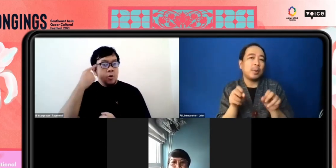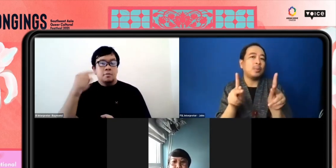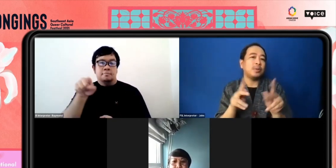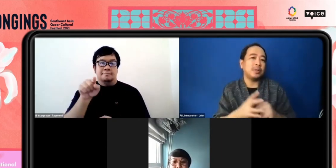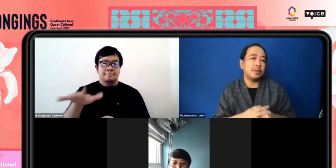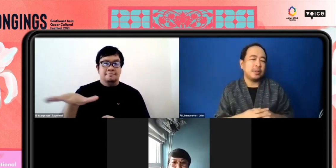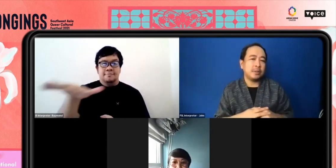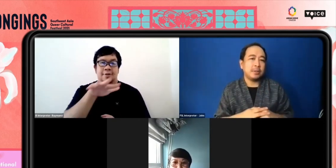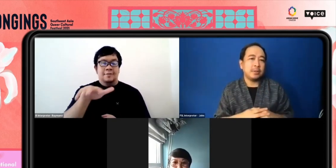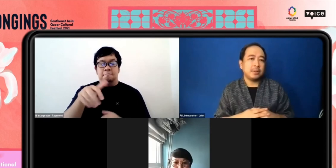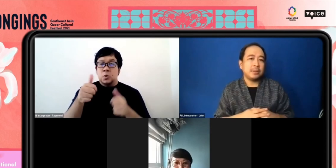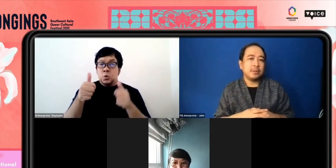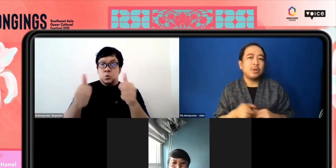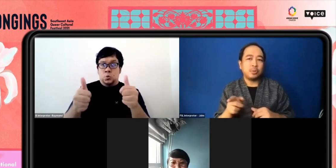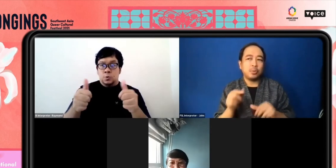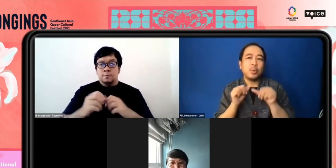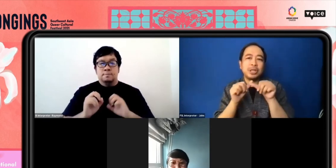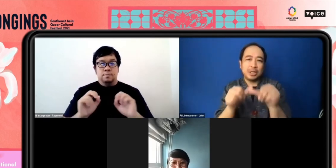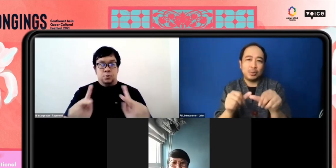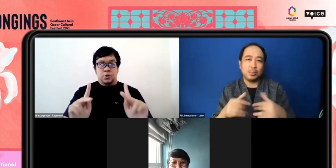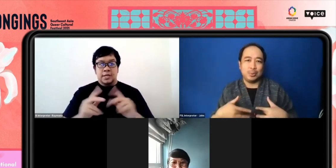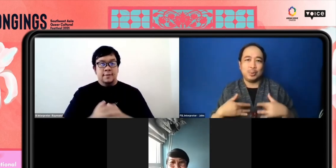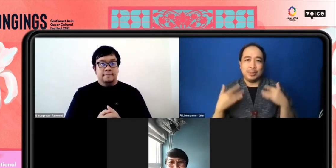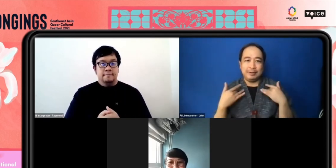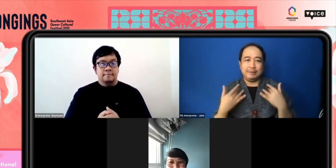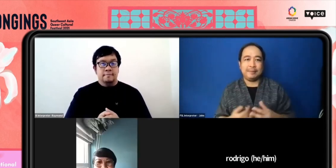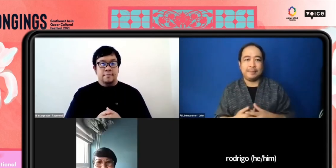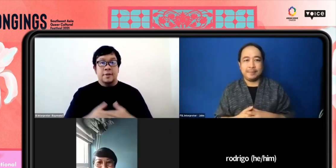So exist.